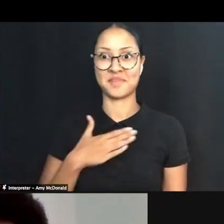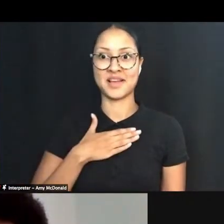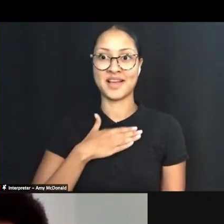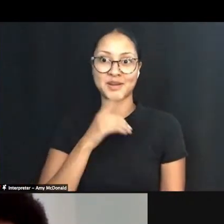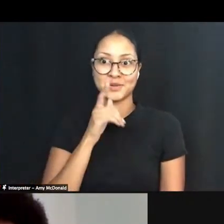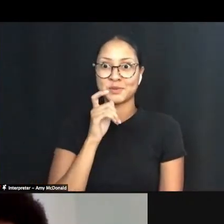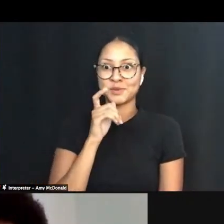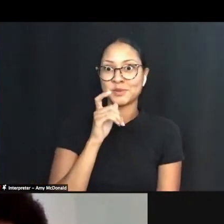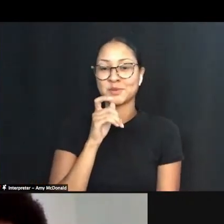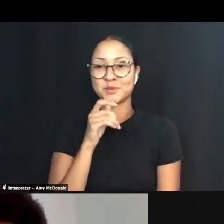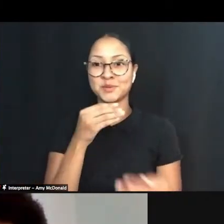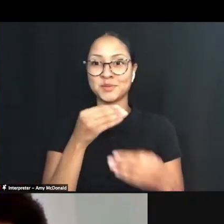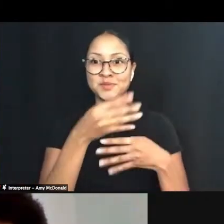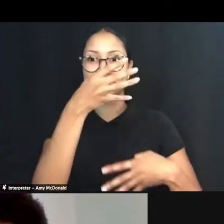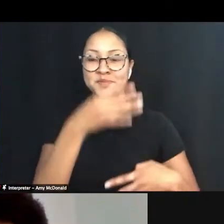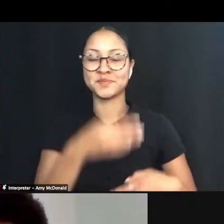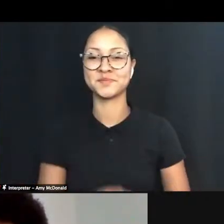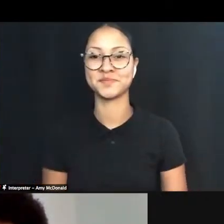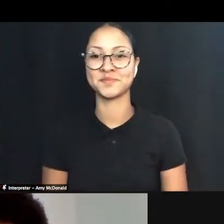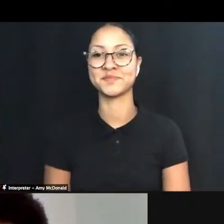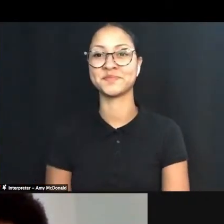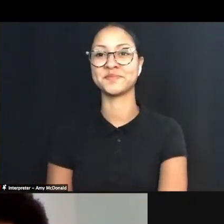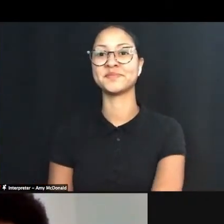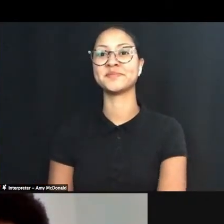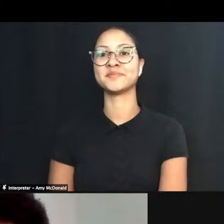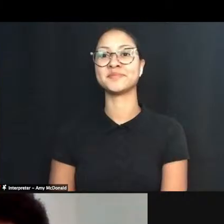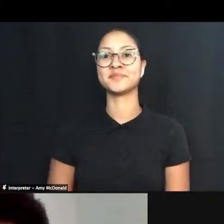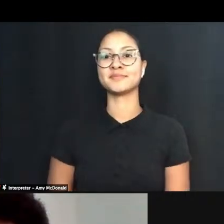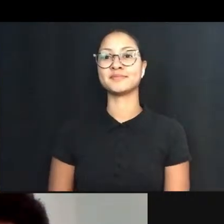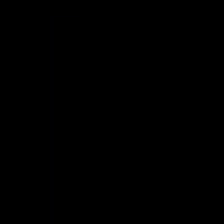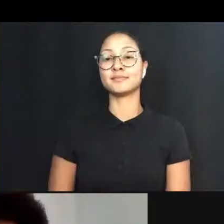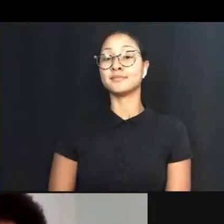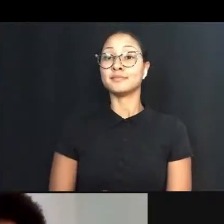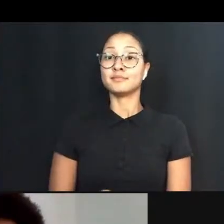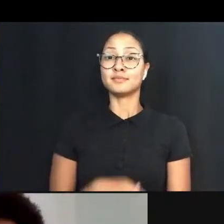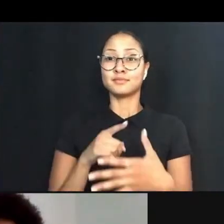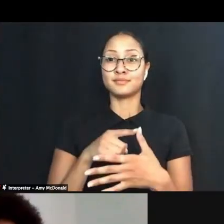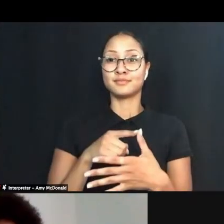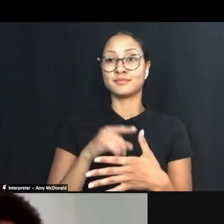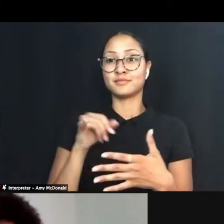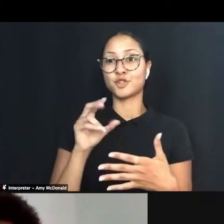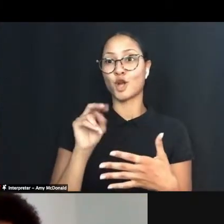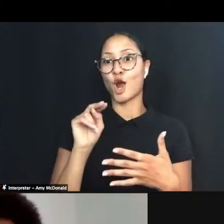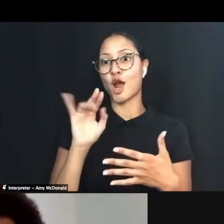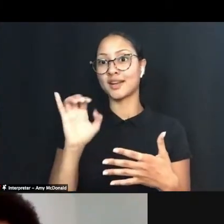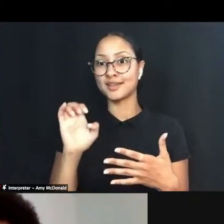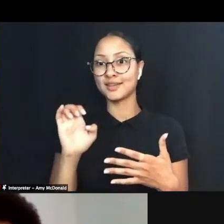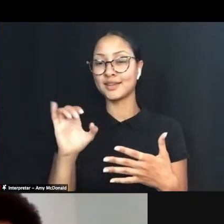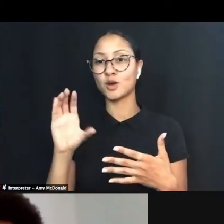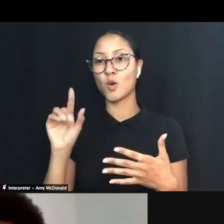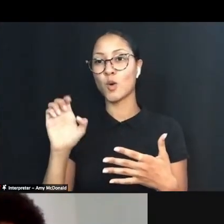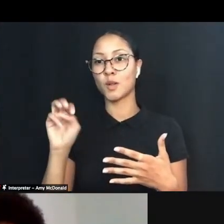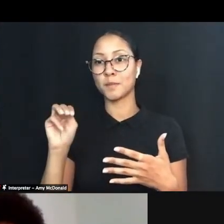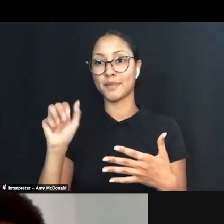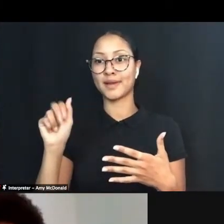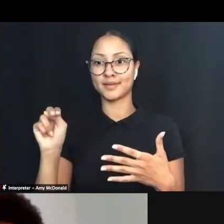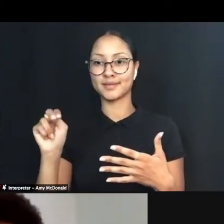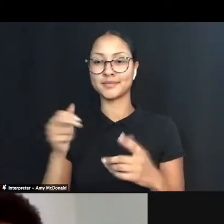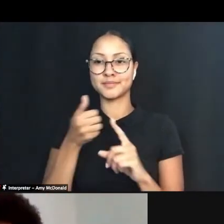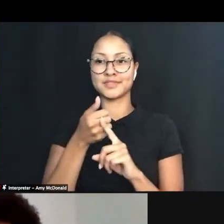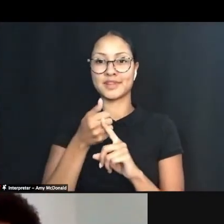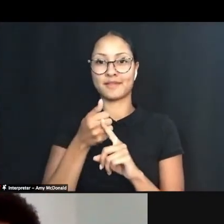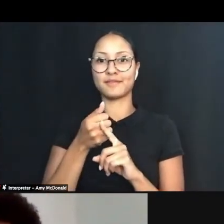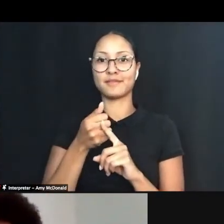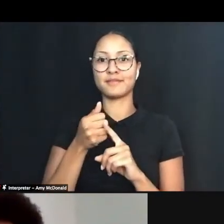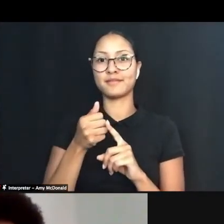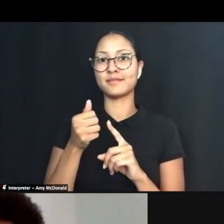of Johnny Coleman. I was just talking, Johnny Coleman is a installation sculptor who's the